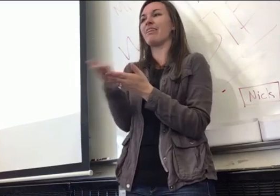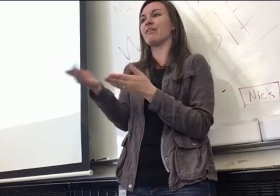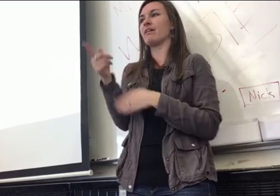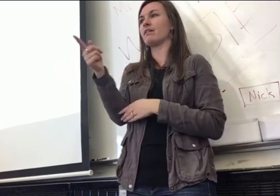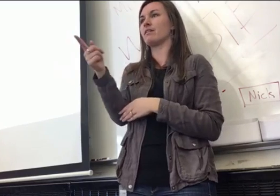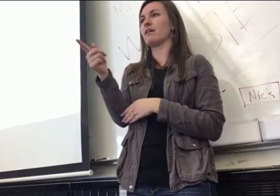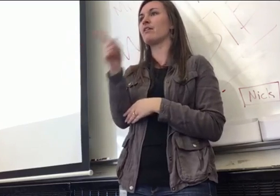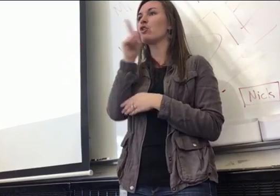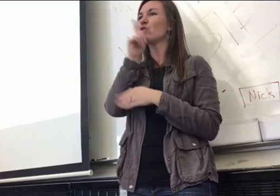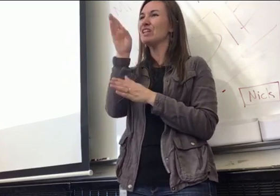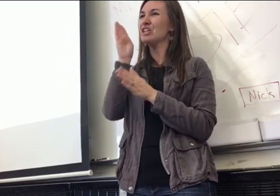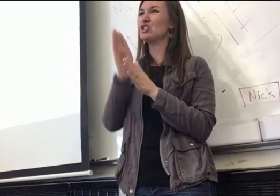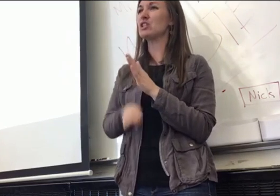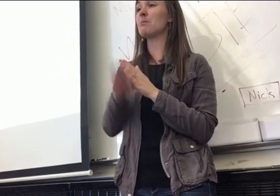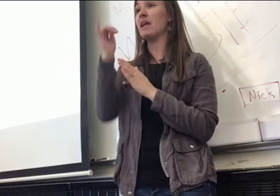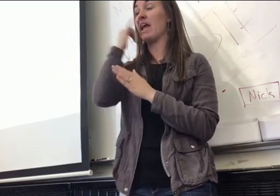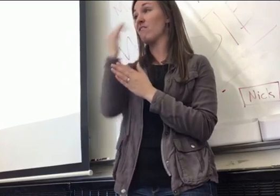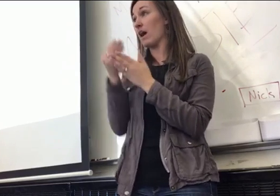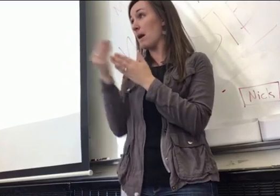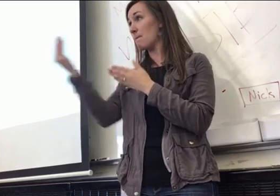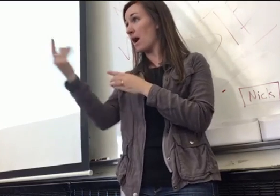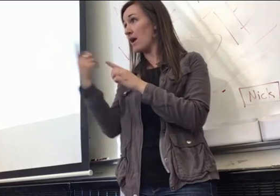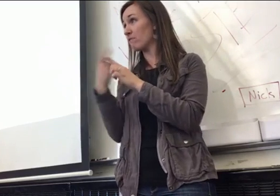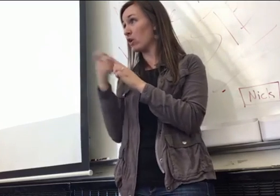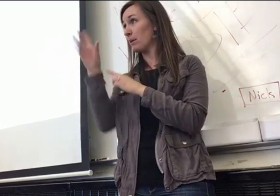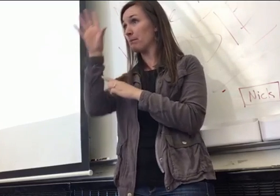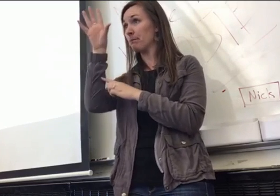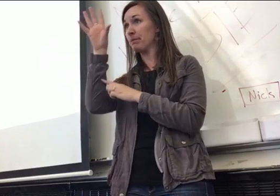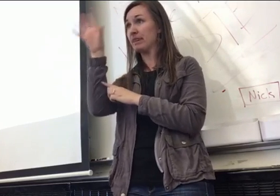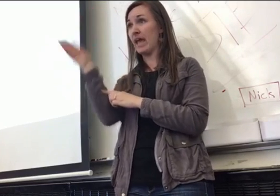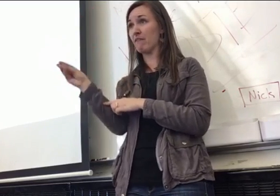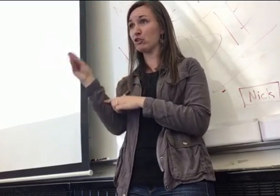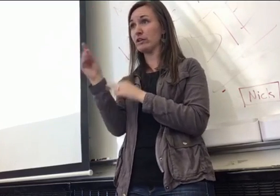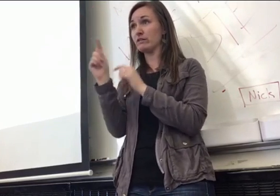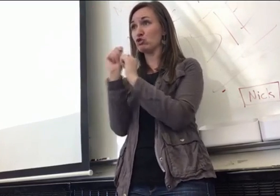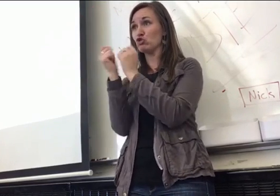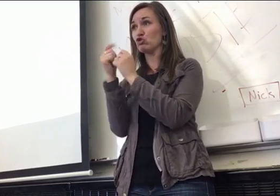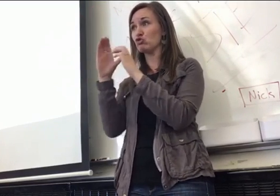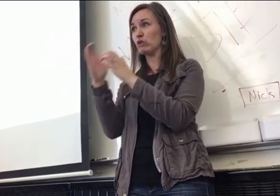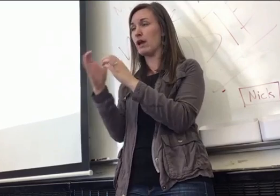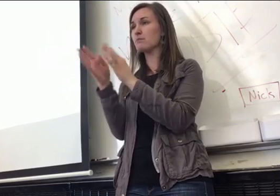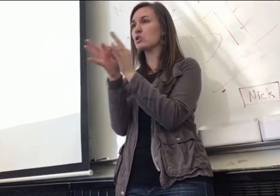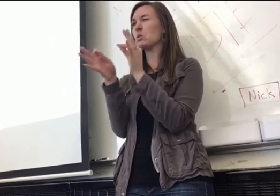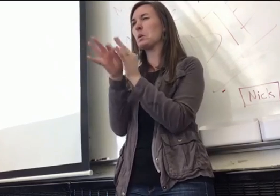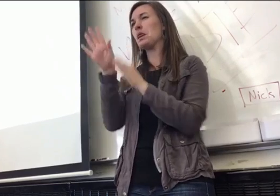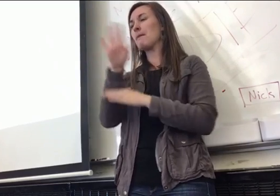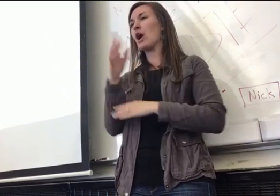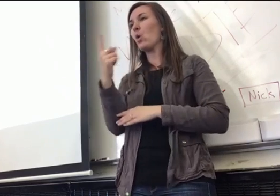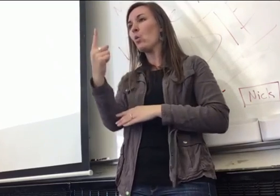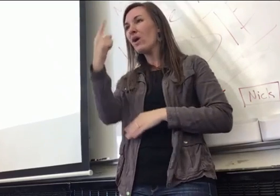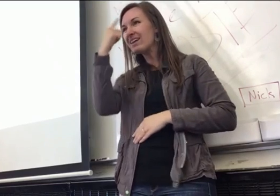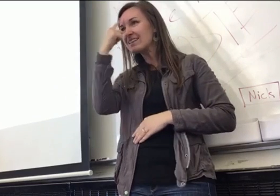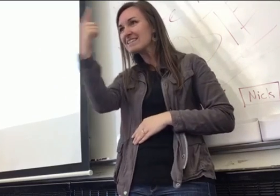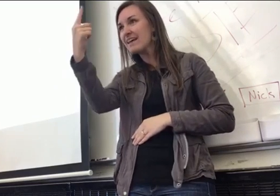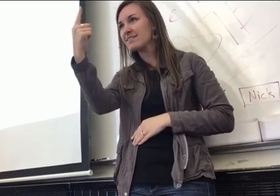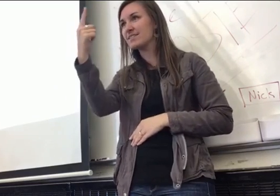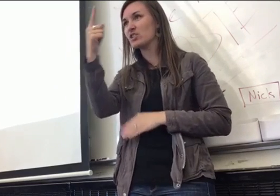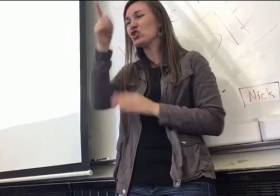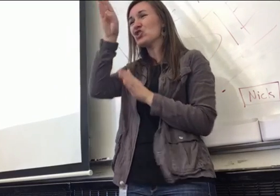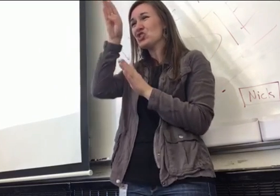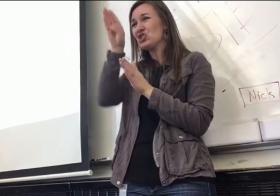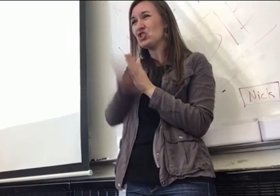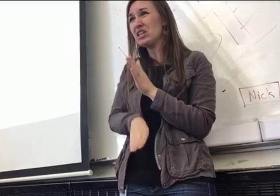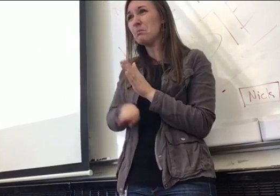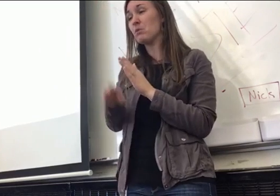cheap. When they buy them from the African tribes, they're worth about 1 cent. Very, very cheap. 1 cent